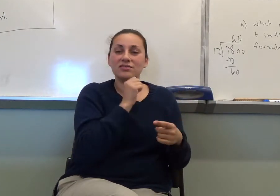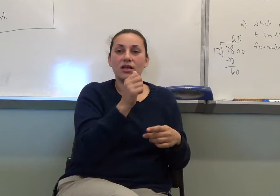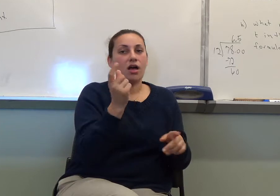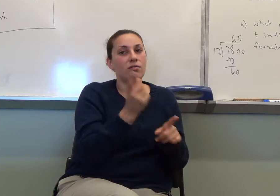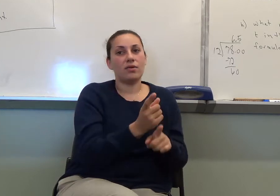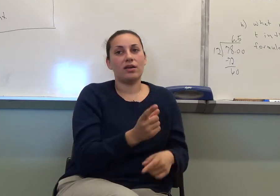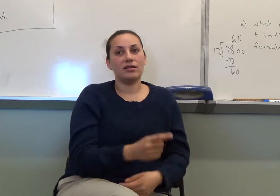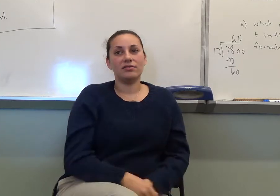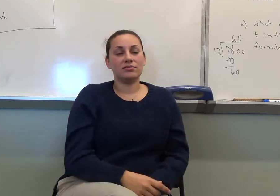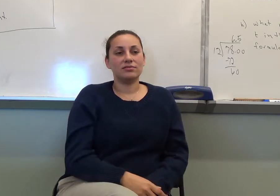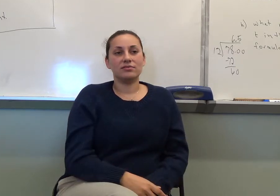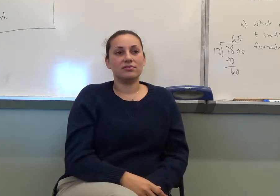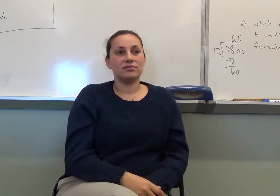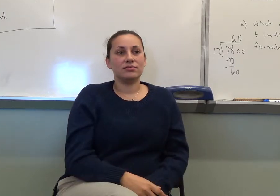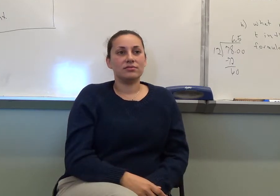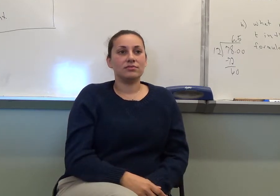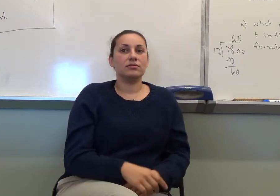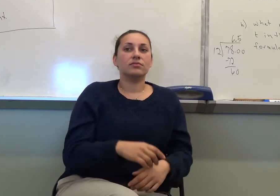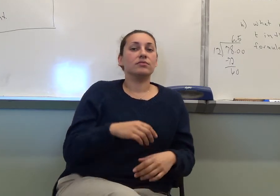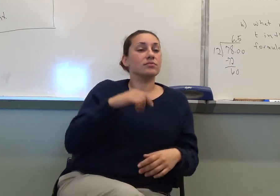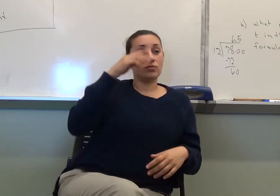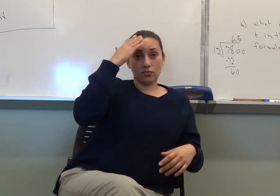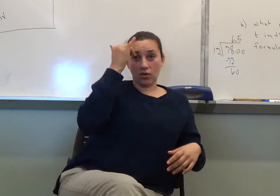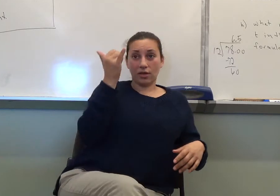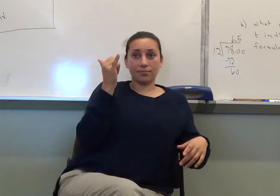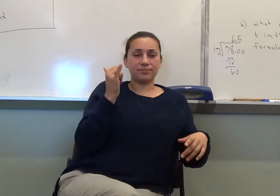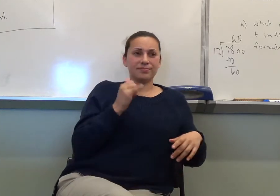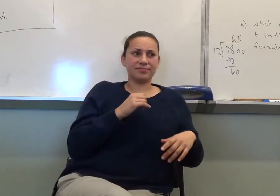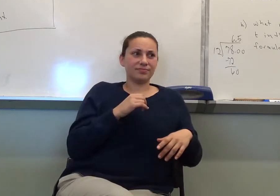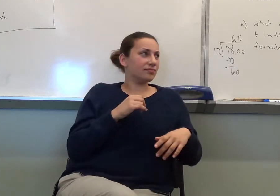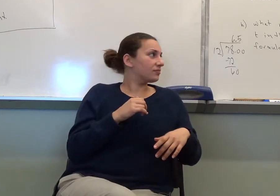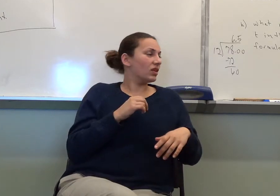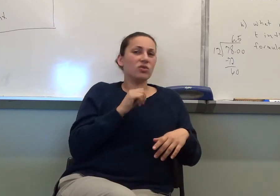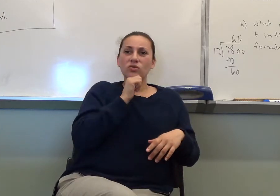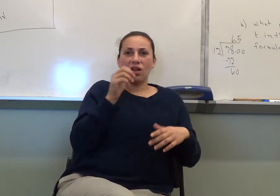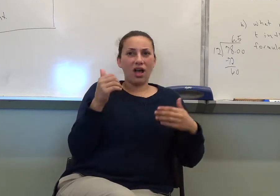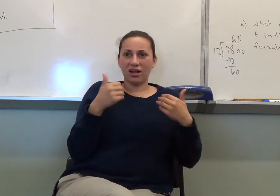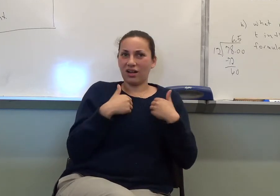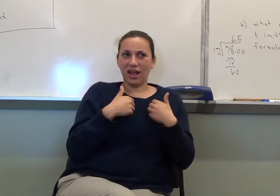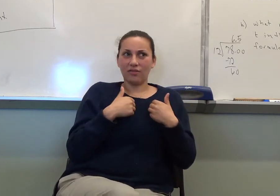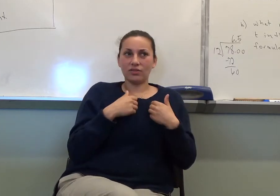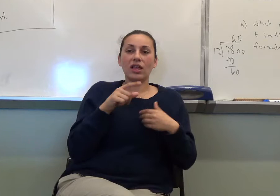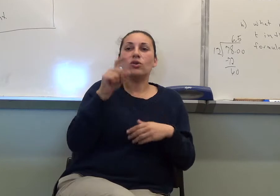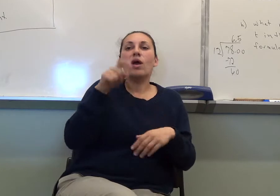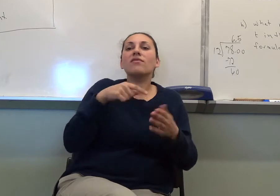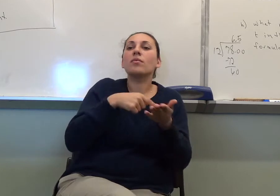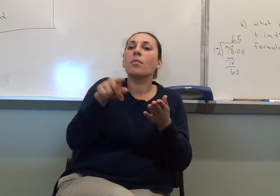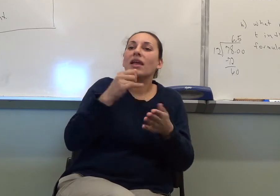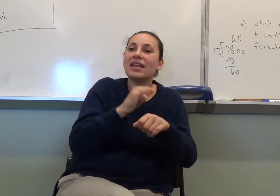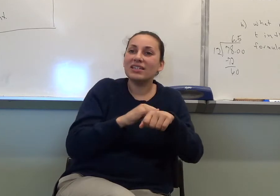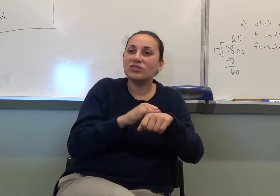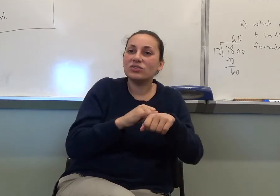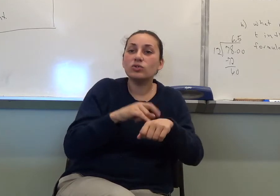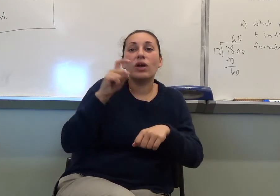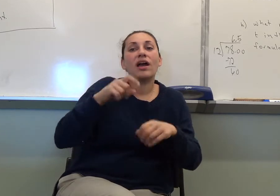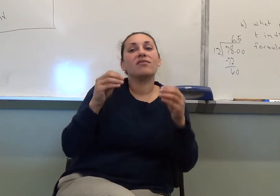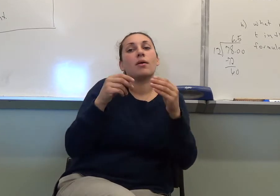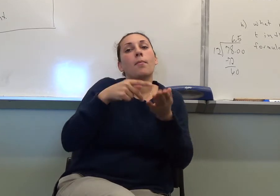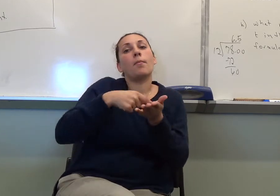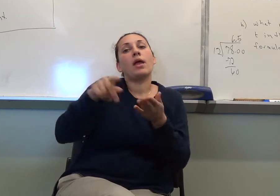high, right? Because you're not going to get out of there without paying more than $10,000, because the bank has to